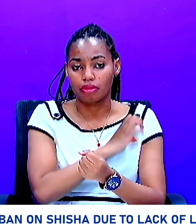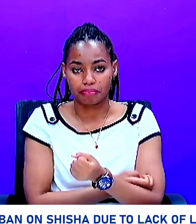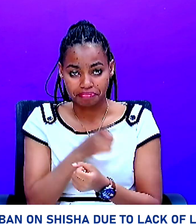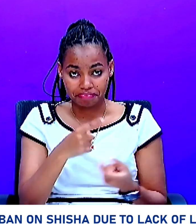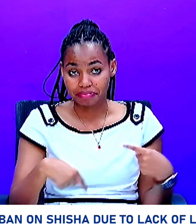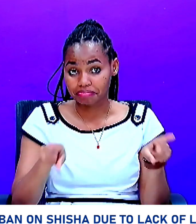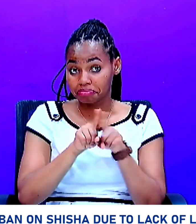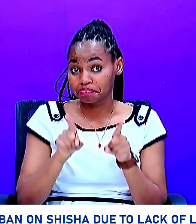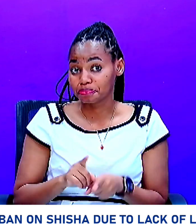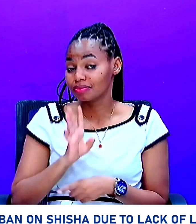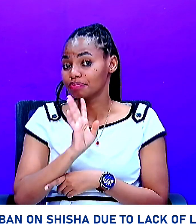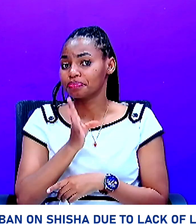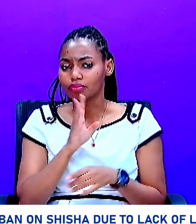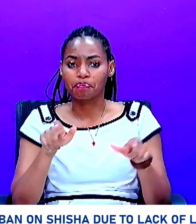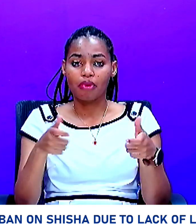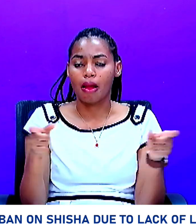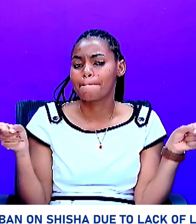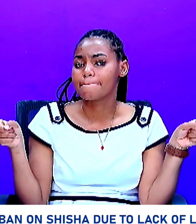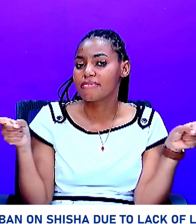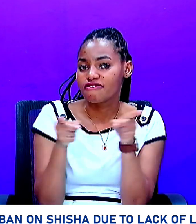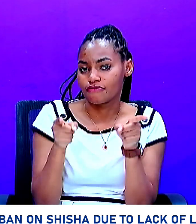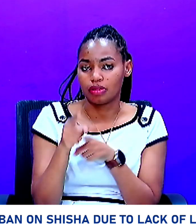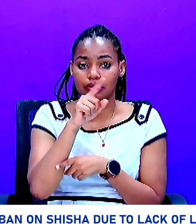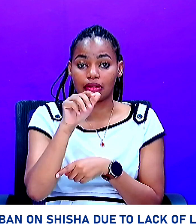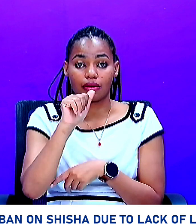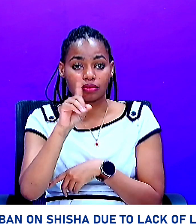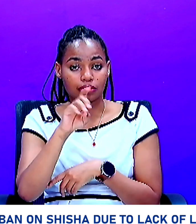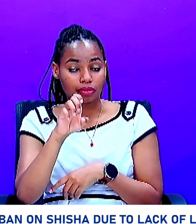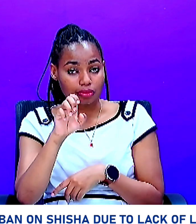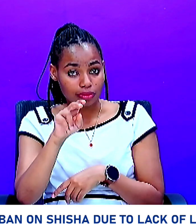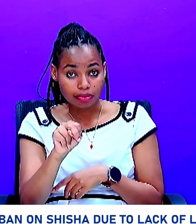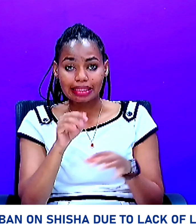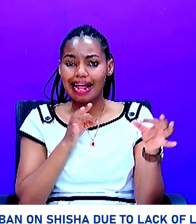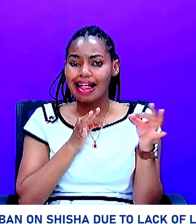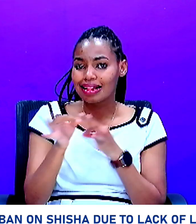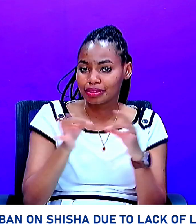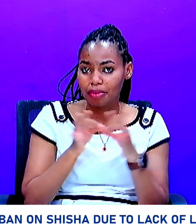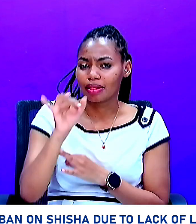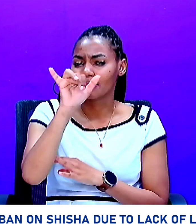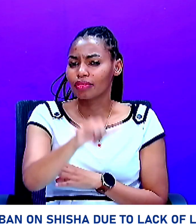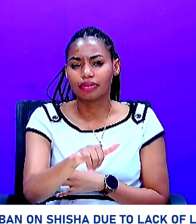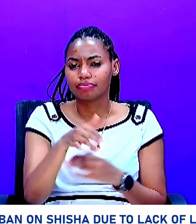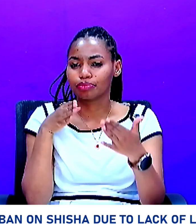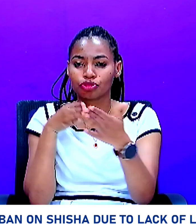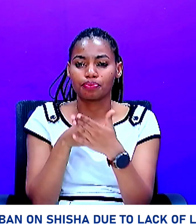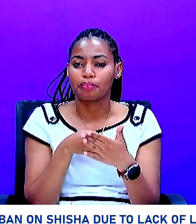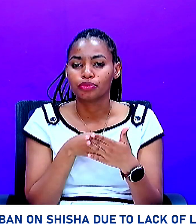Speaking at a press briefing, Ndwale explained that while a ban is in place, the lack of